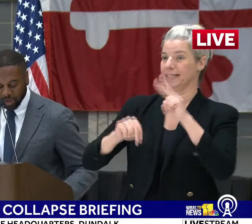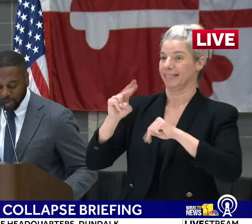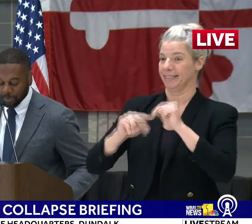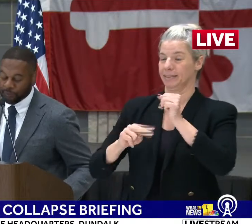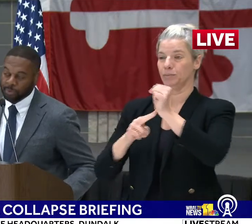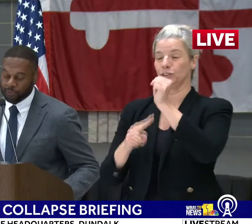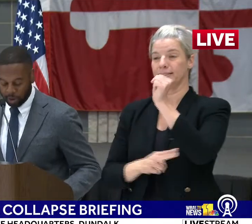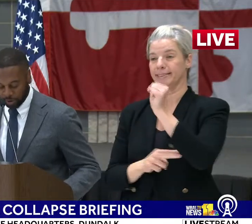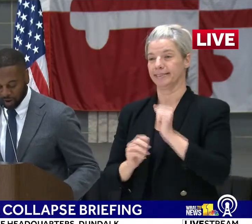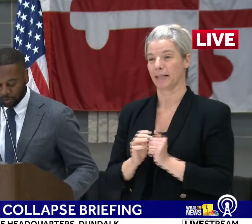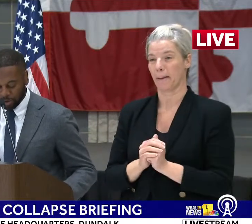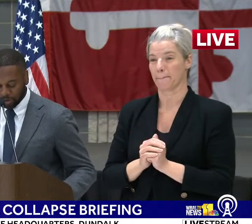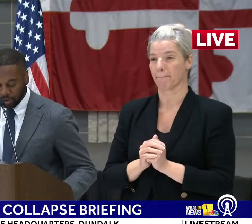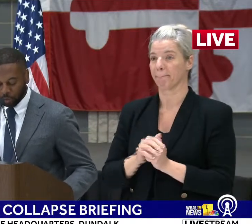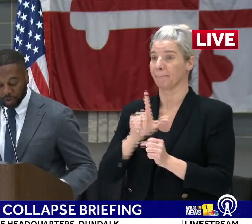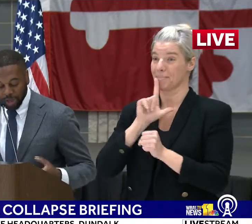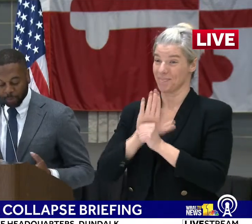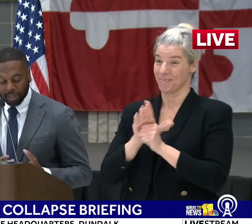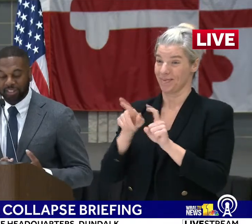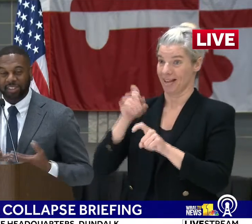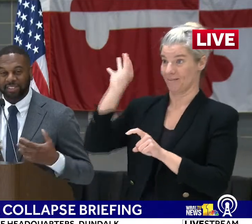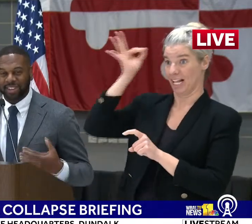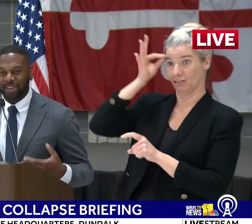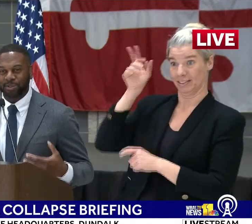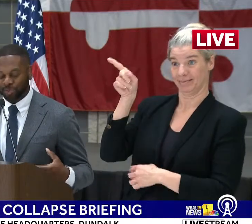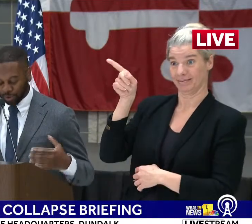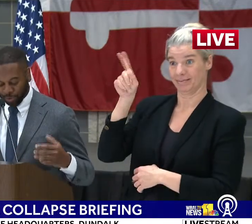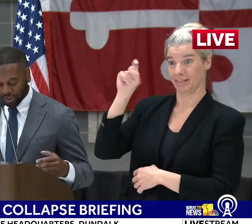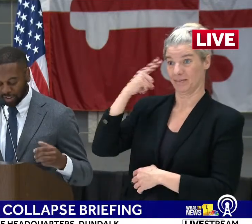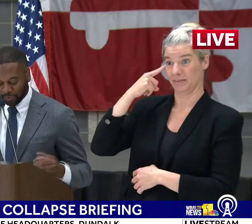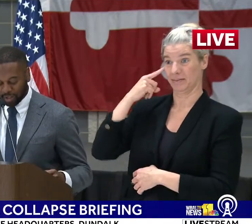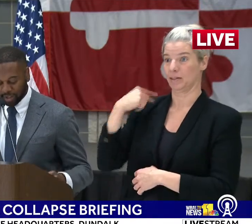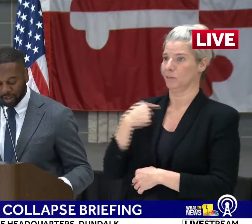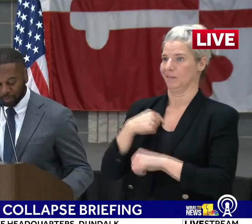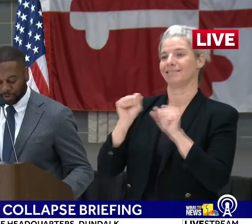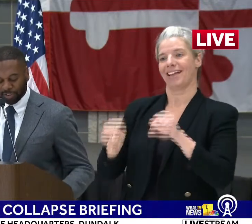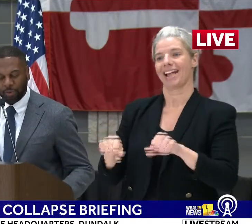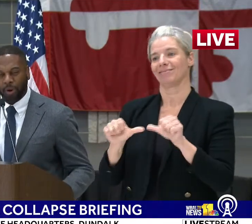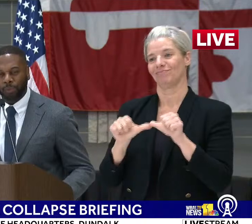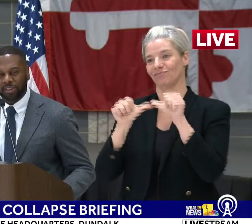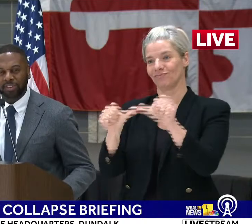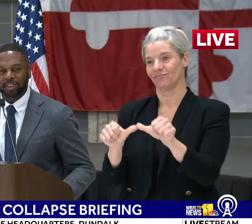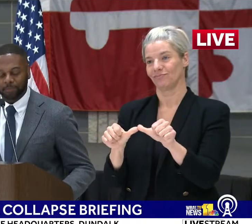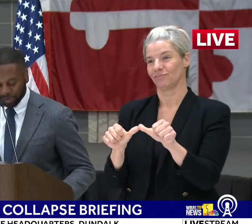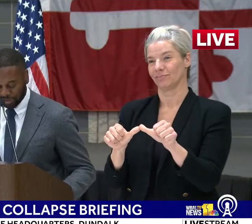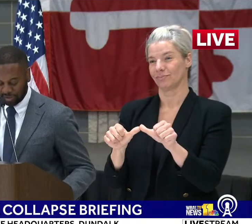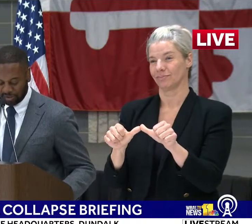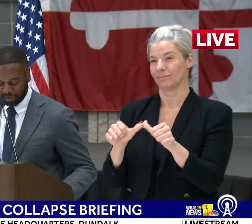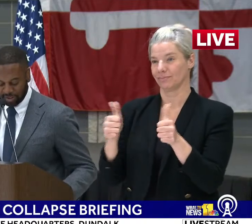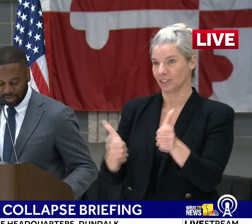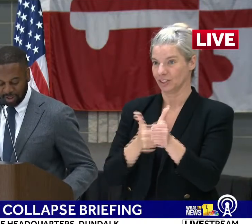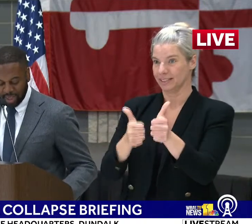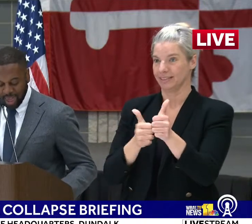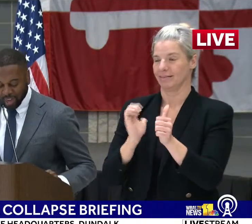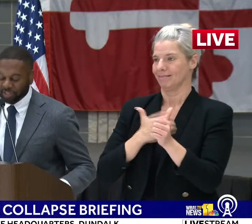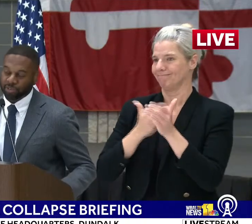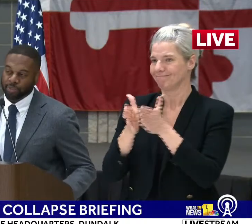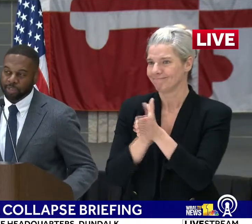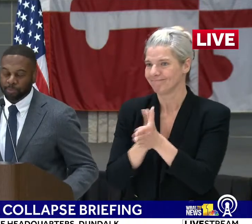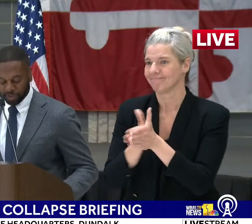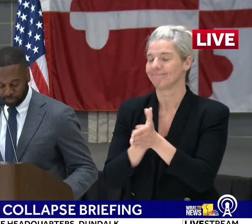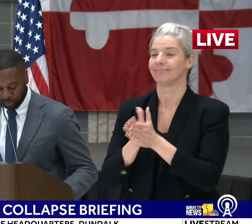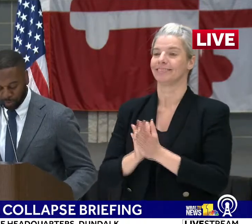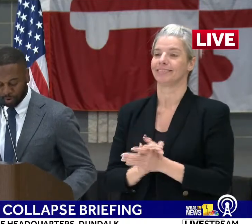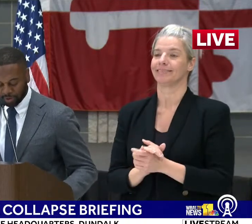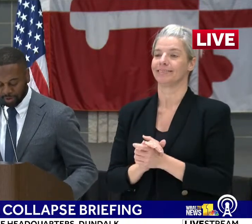Bridge. The commitment from the federal government will enable us to continue to aggressively pursue our region's ambitions